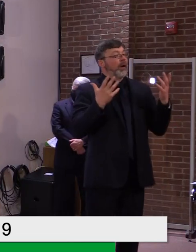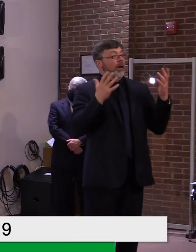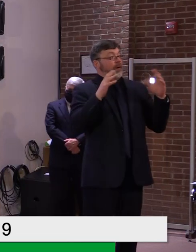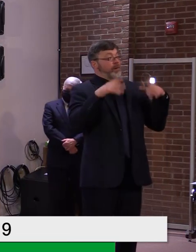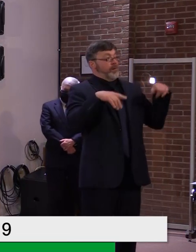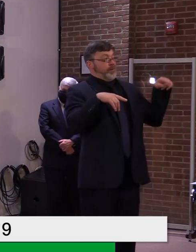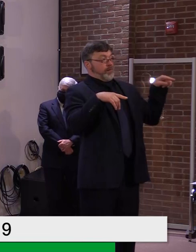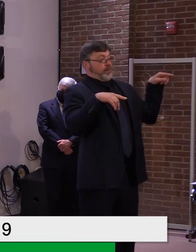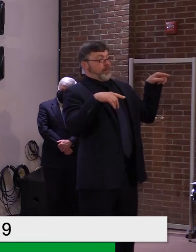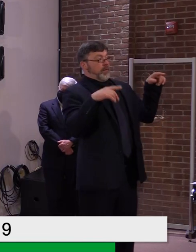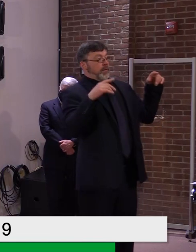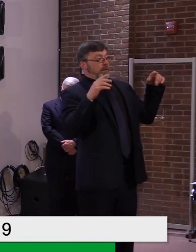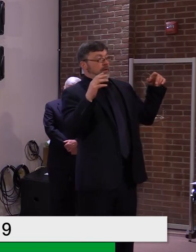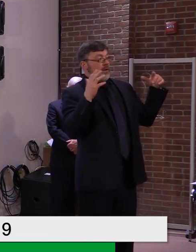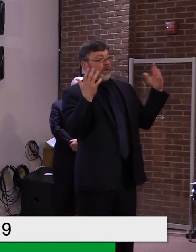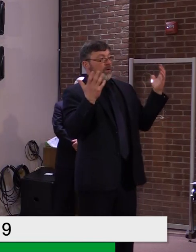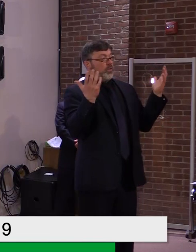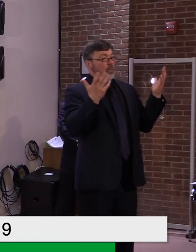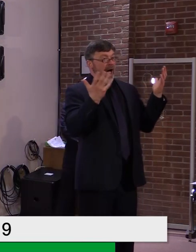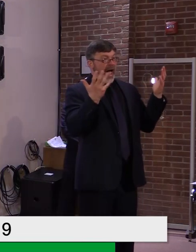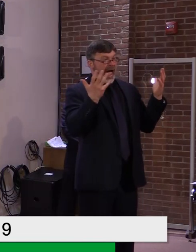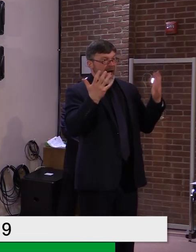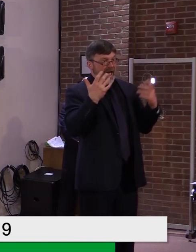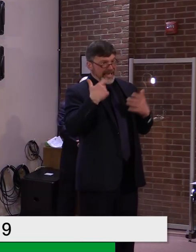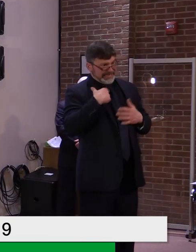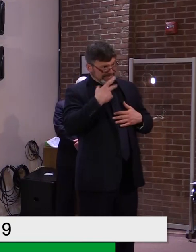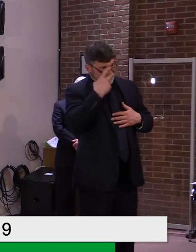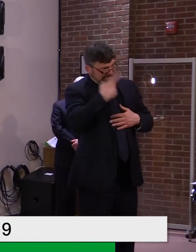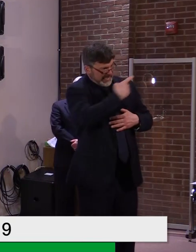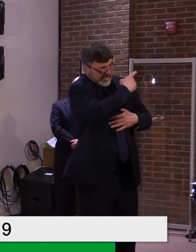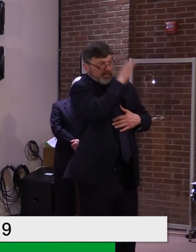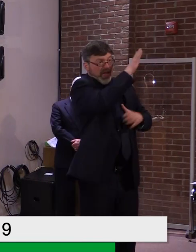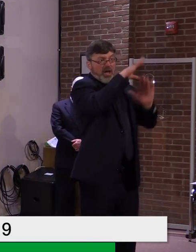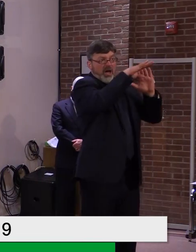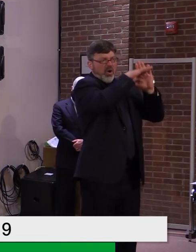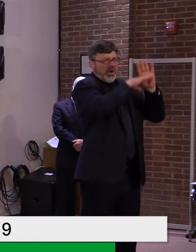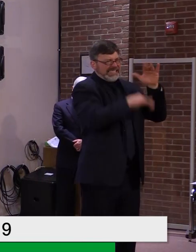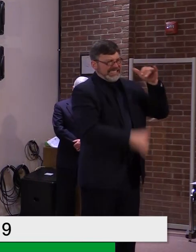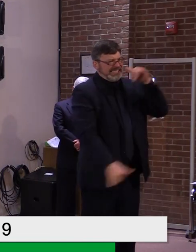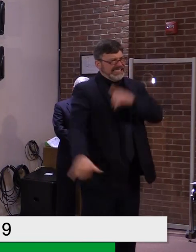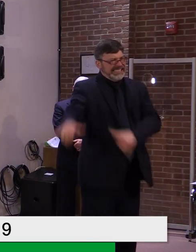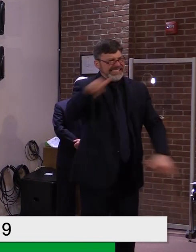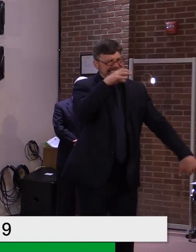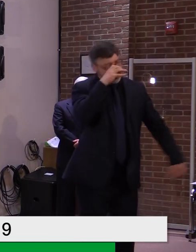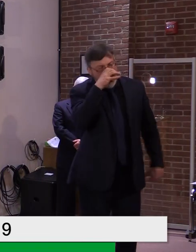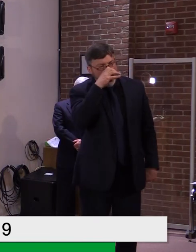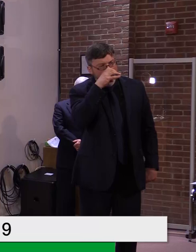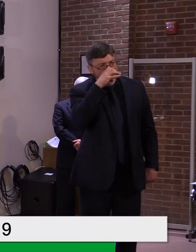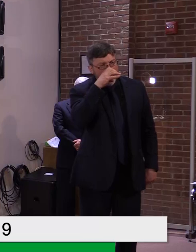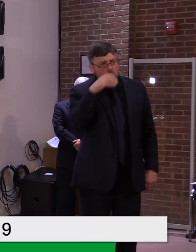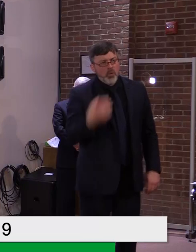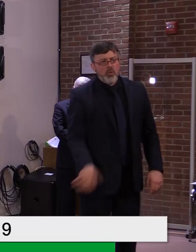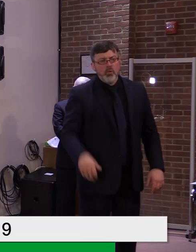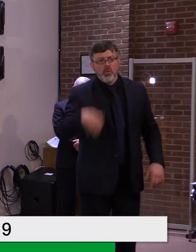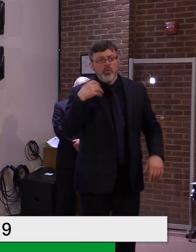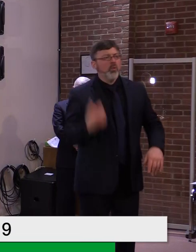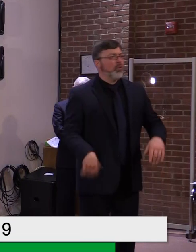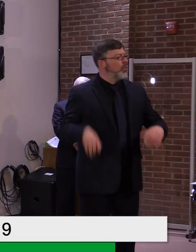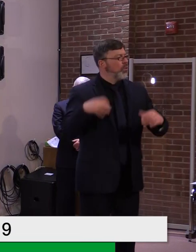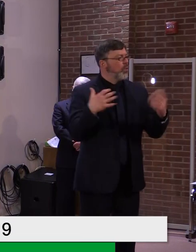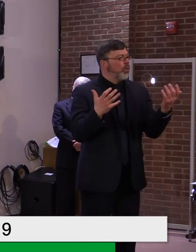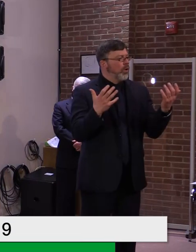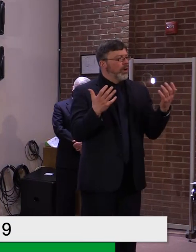recommended in terms of how to manage the outbreak. And most importantly, they have a set of contingency plans.